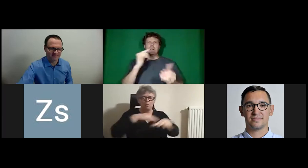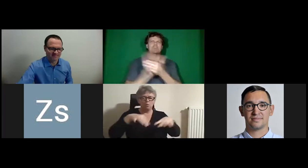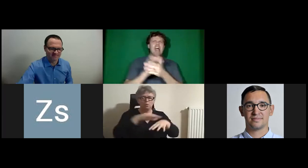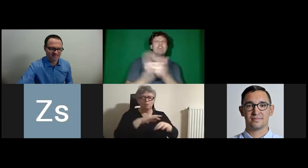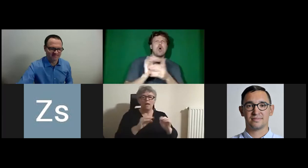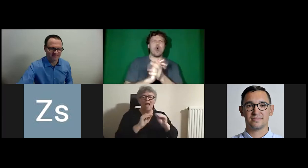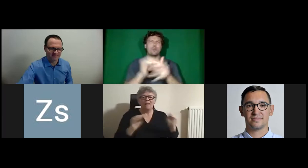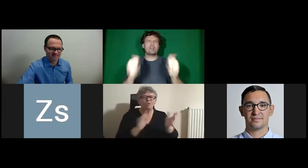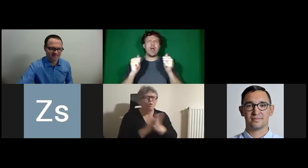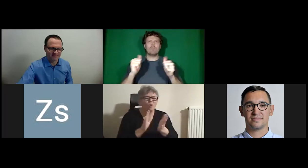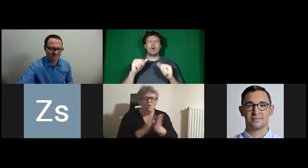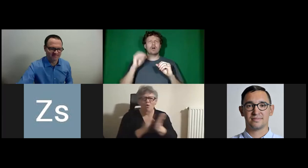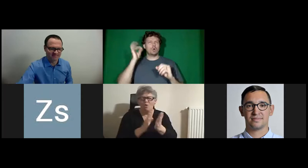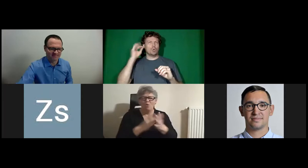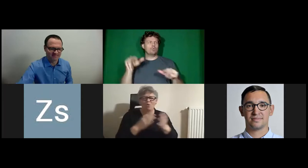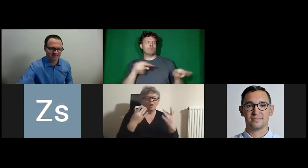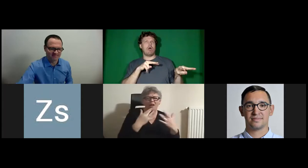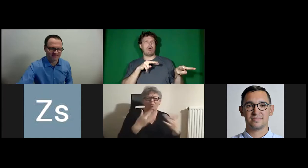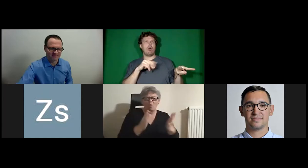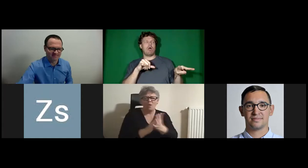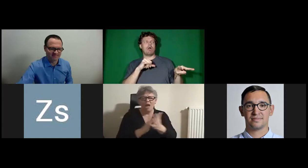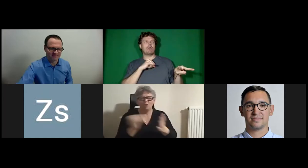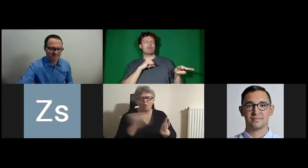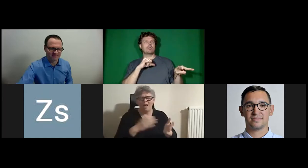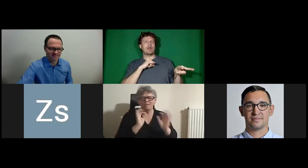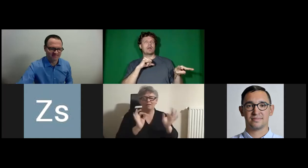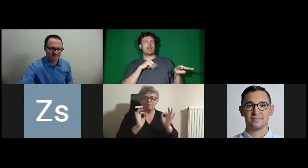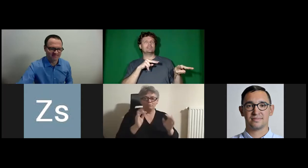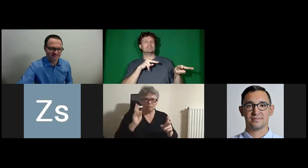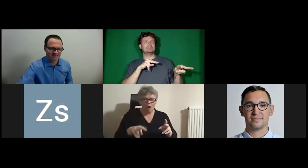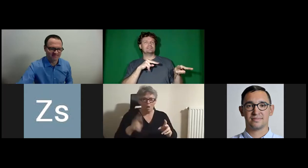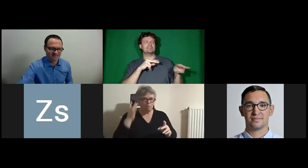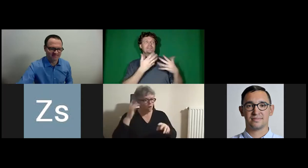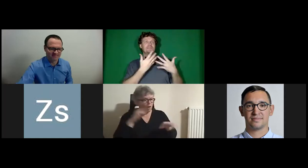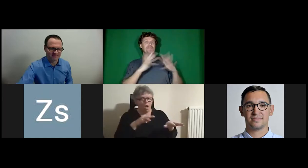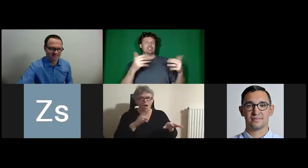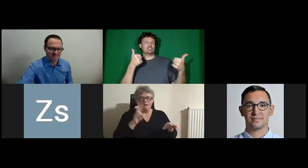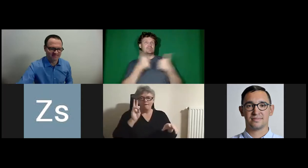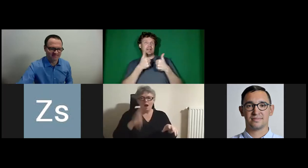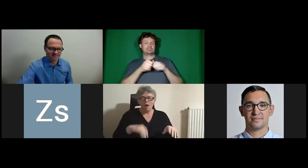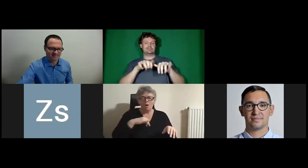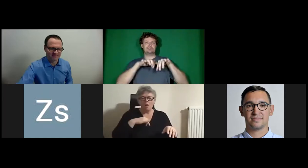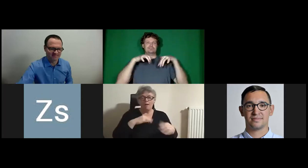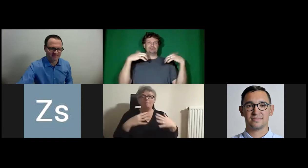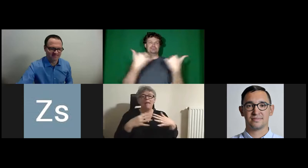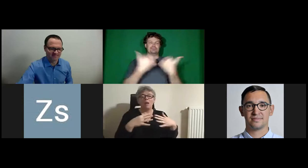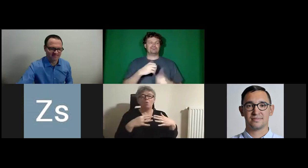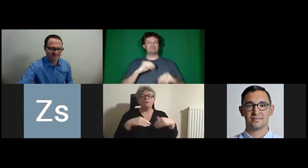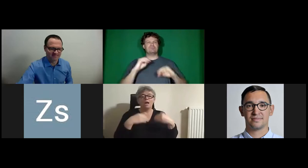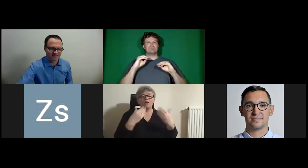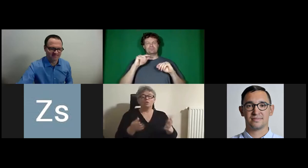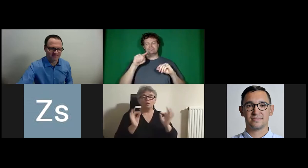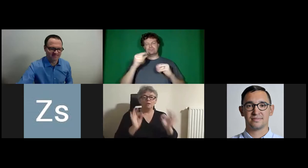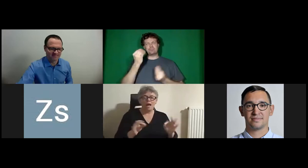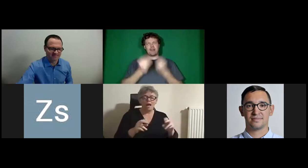I was able to show them that being, you know, having my visual attention on the whole situation actually helped. And they saw that it was actually an